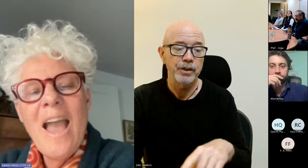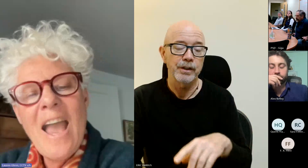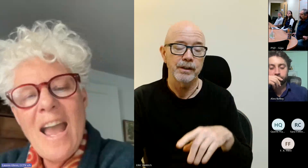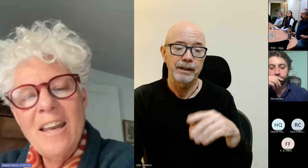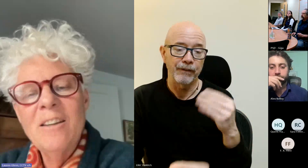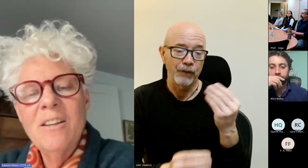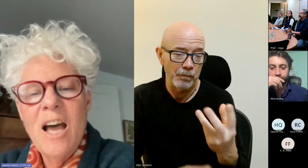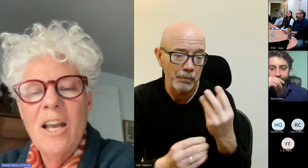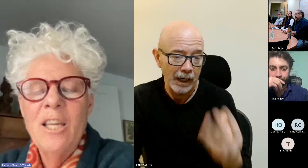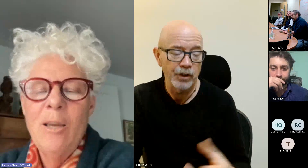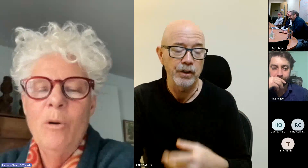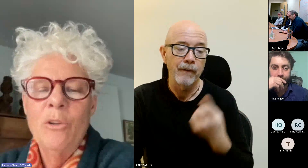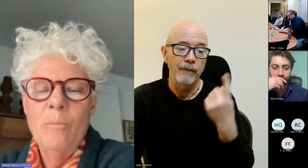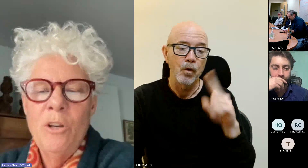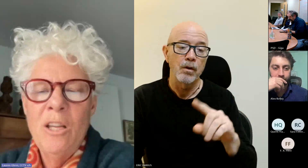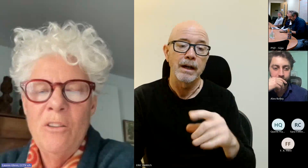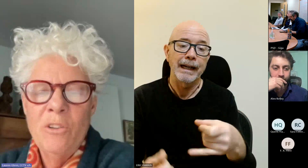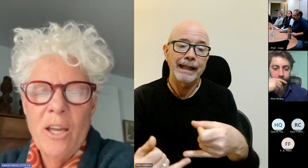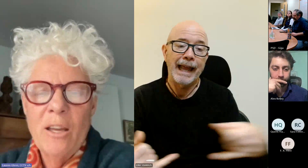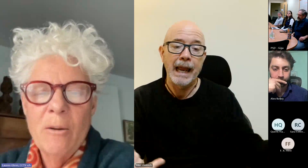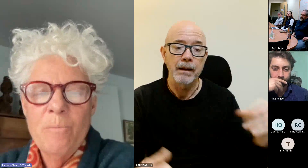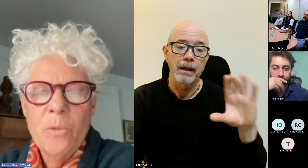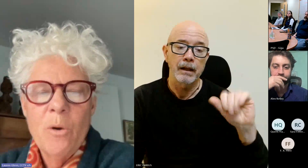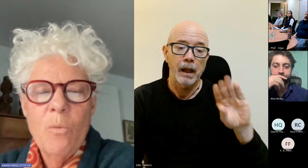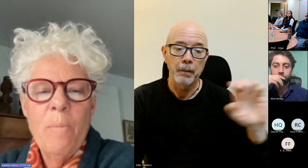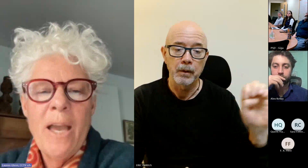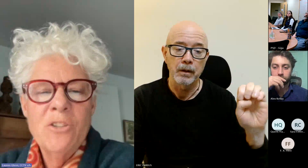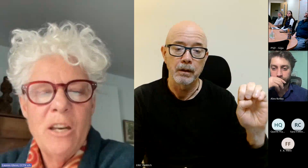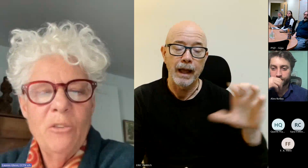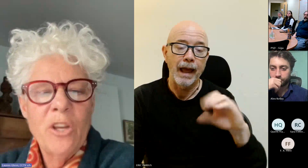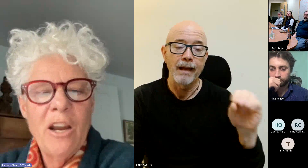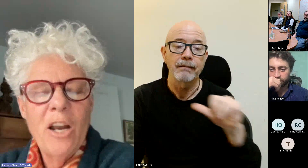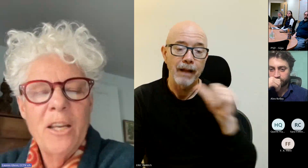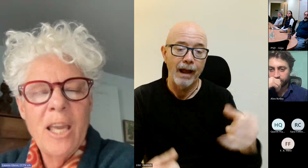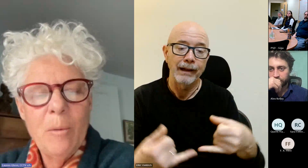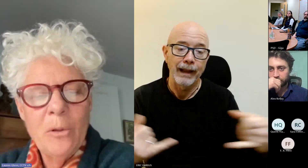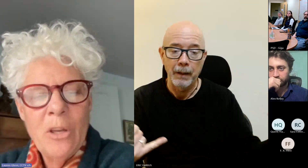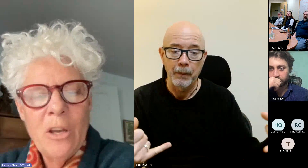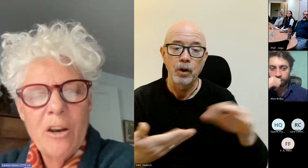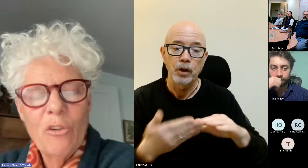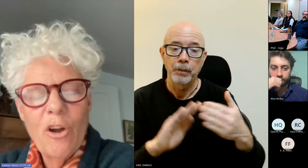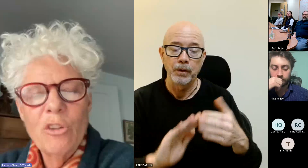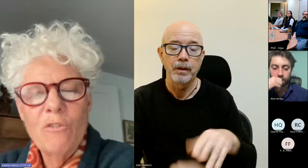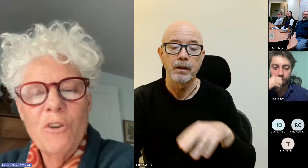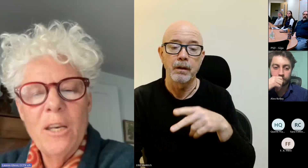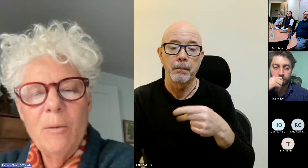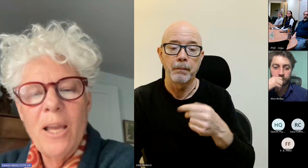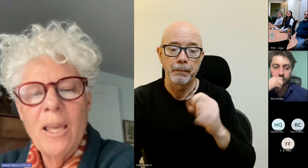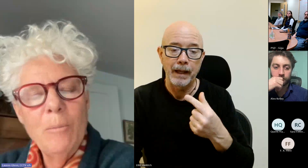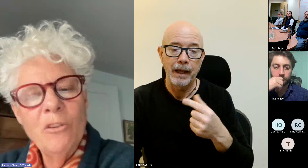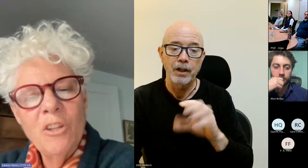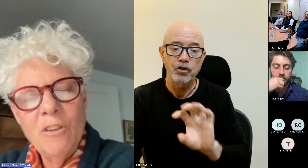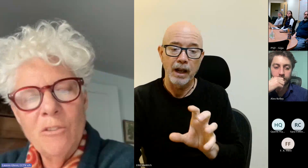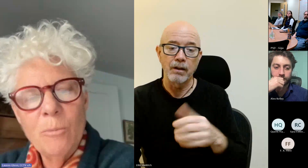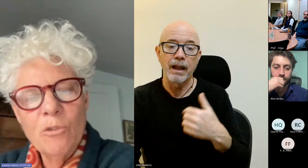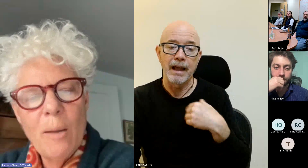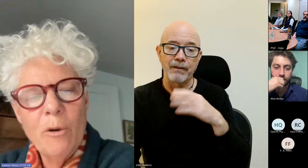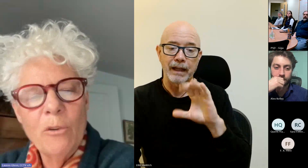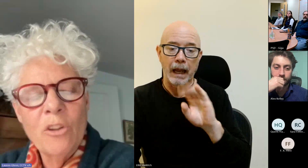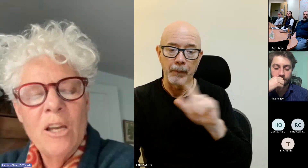cabled and non-cabled communities alike. While PEG channels air on cable and are largely funded by cable